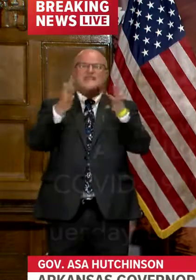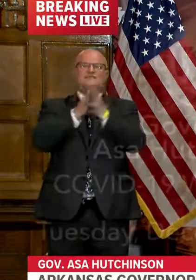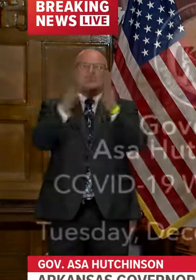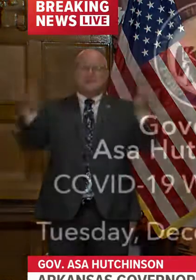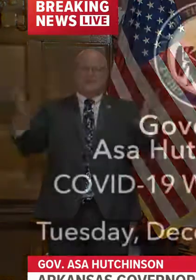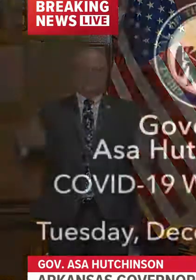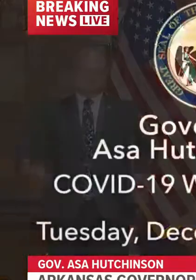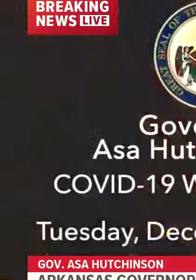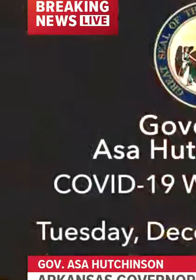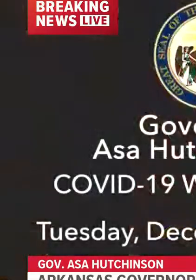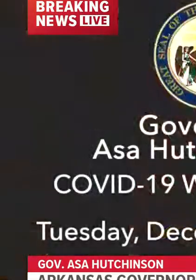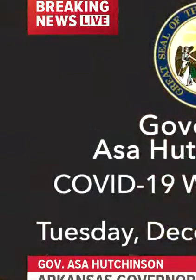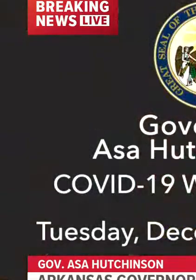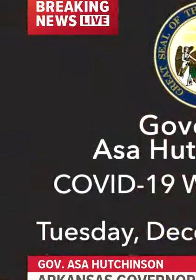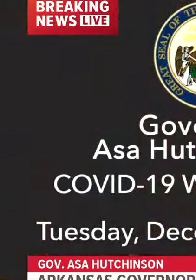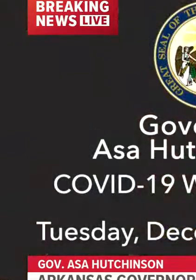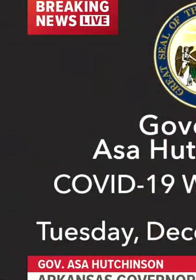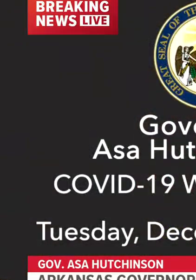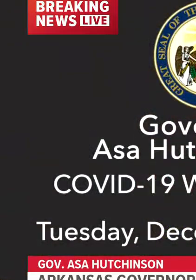much.